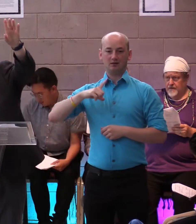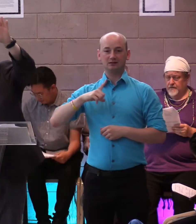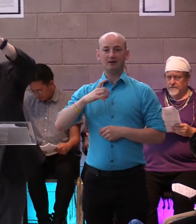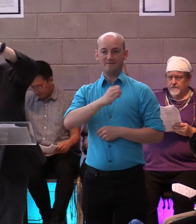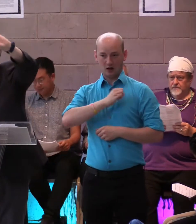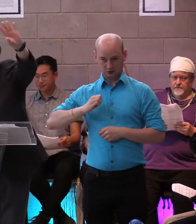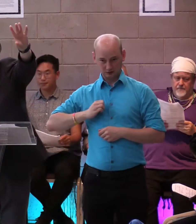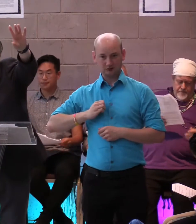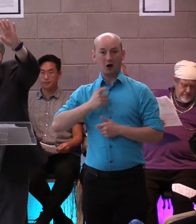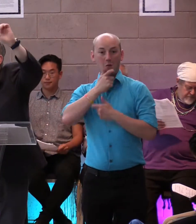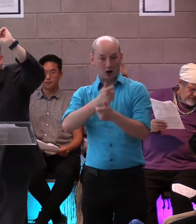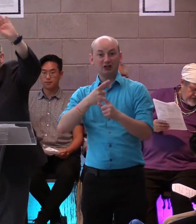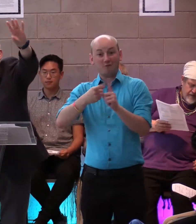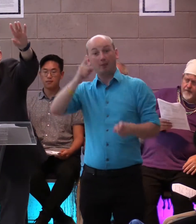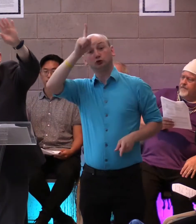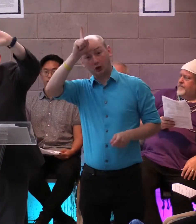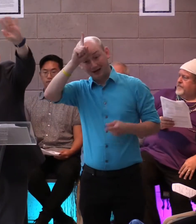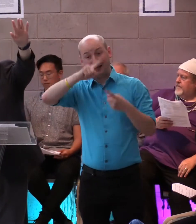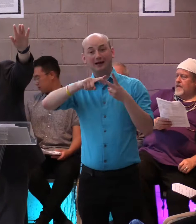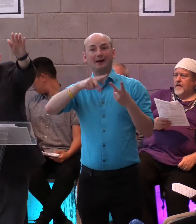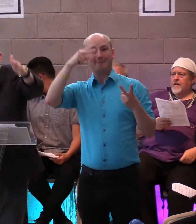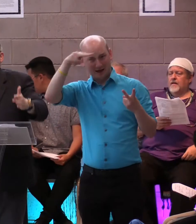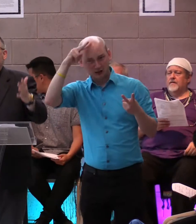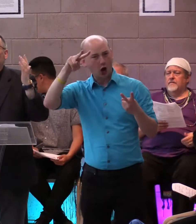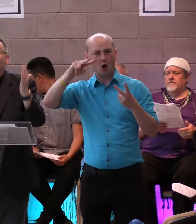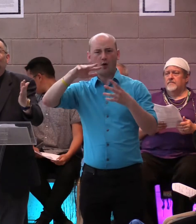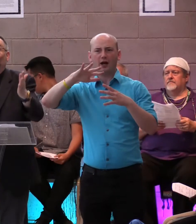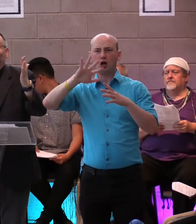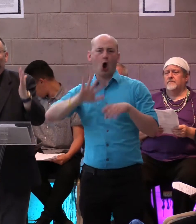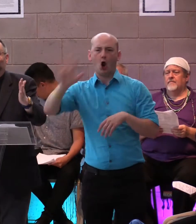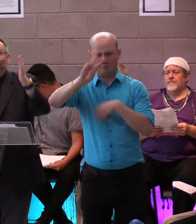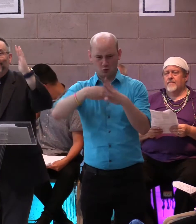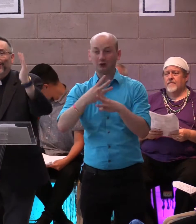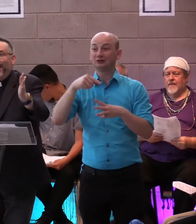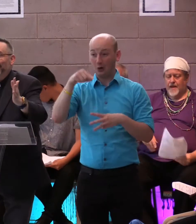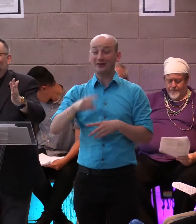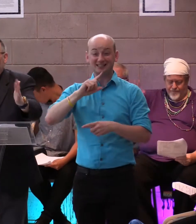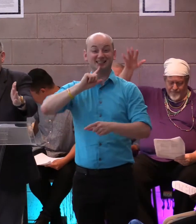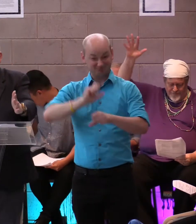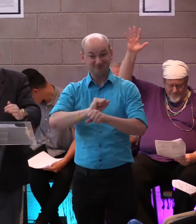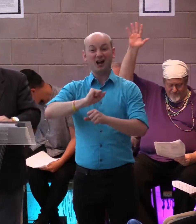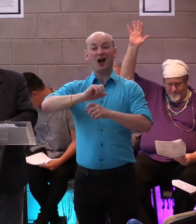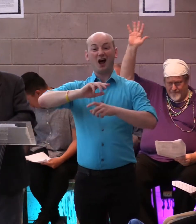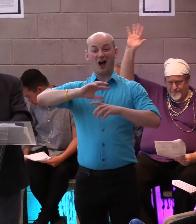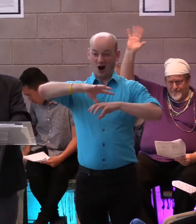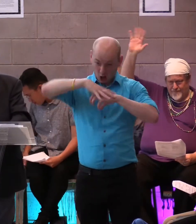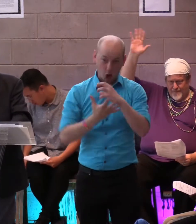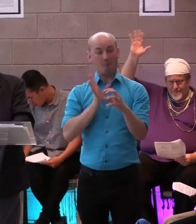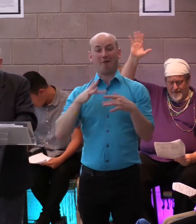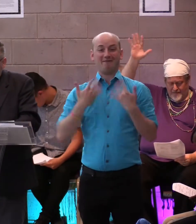live stream from Germany, Mexico, around the world. So this is a global event tonight, and we're so glad that you're